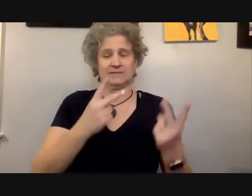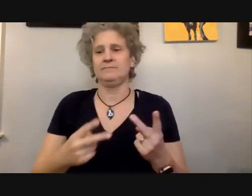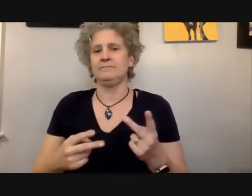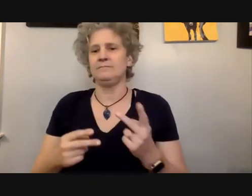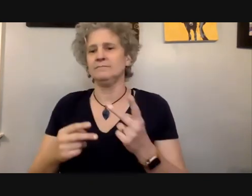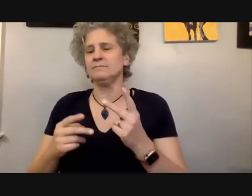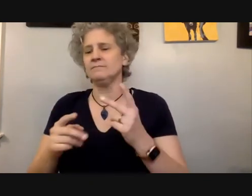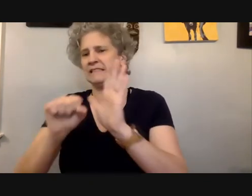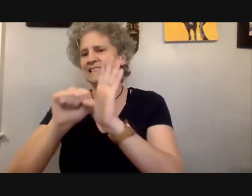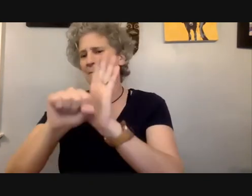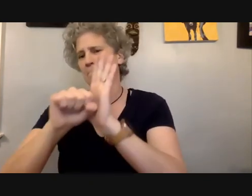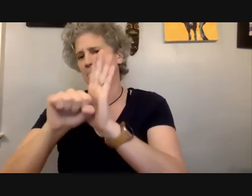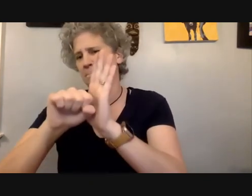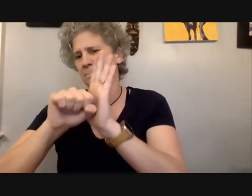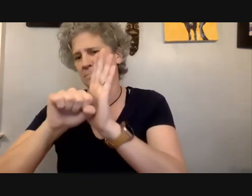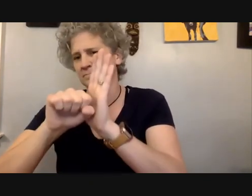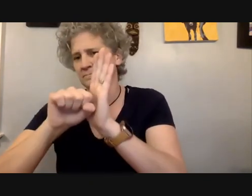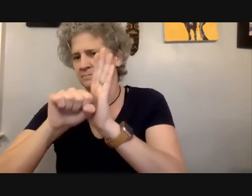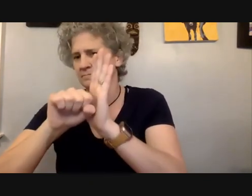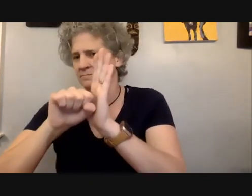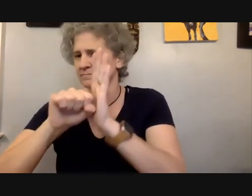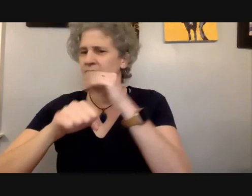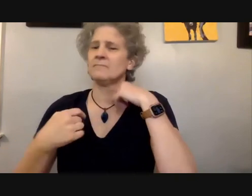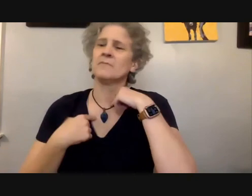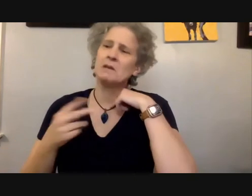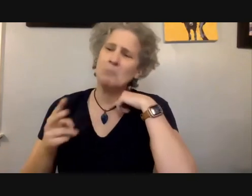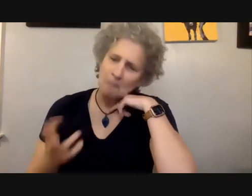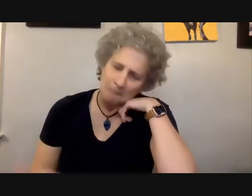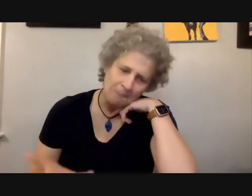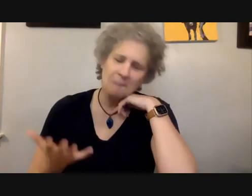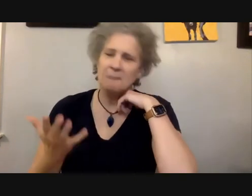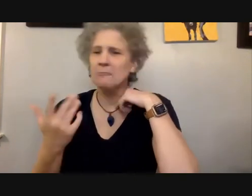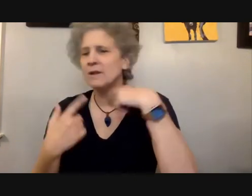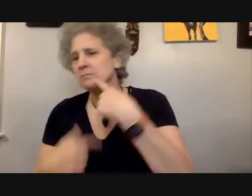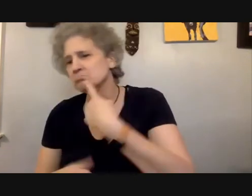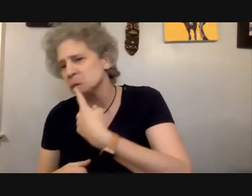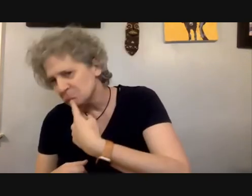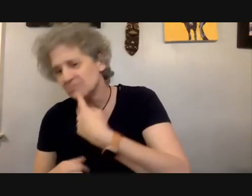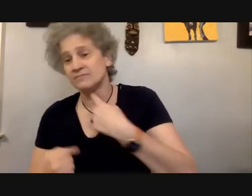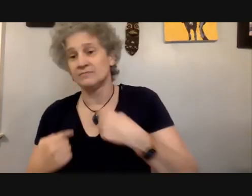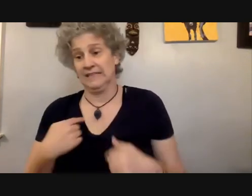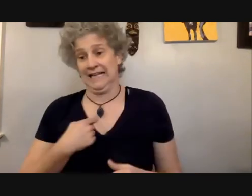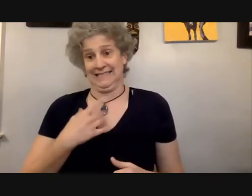out symptoms. So that's interesting. So this is one of the signs we see for symptoms.